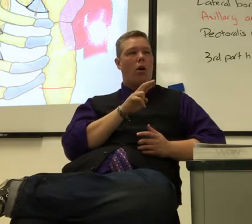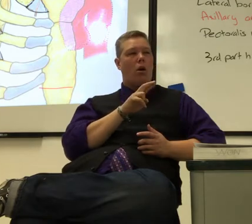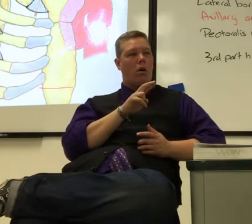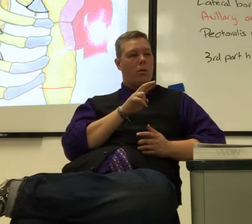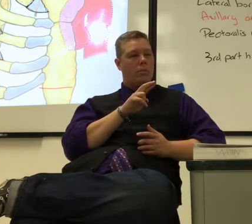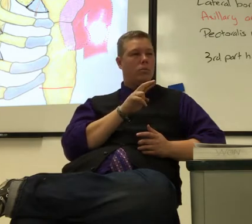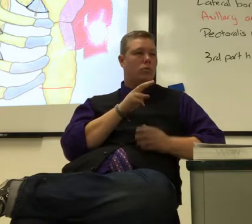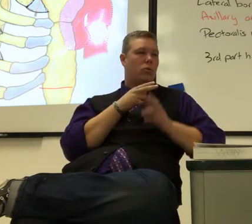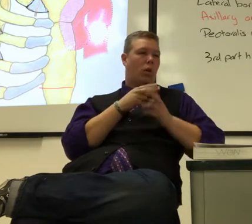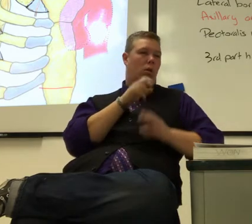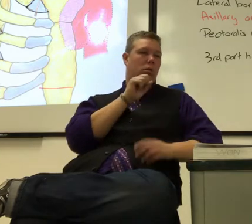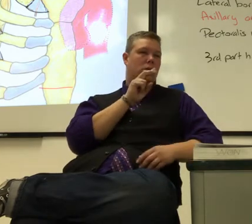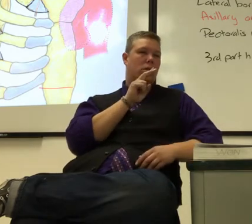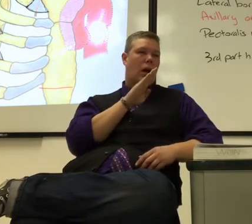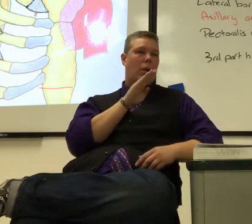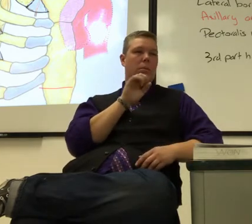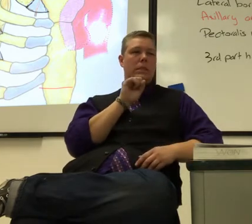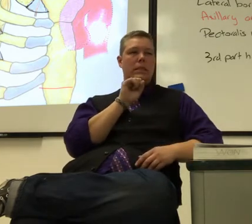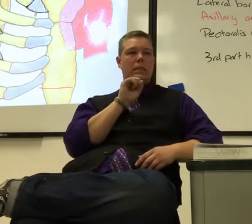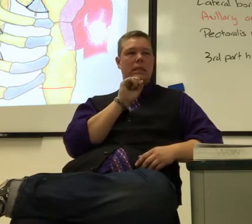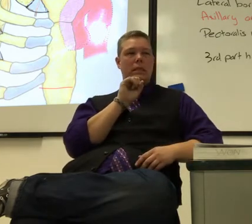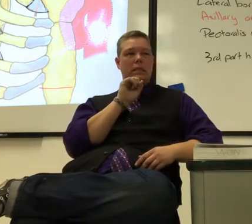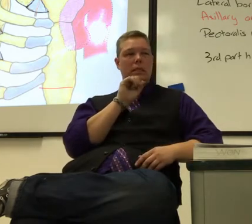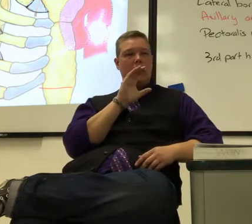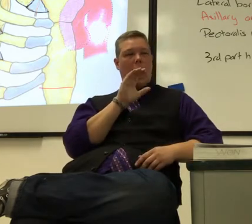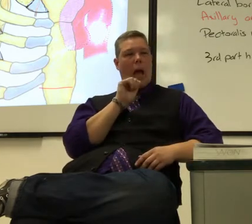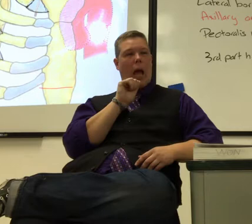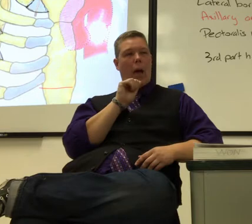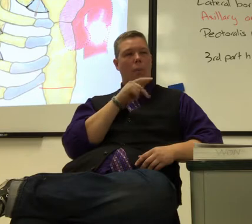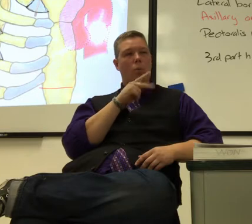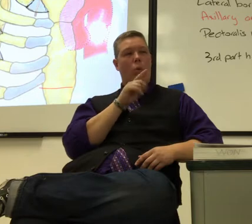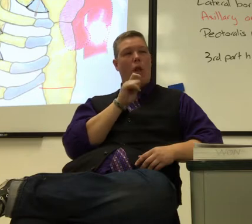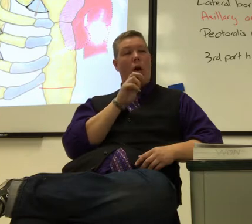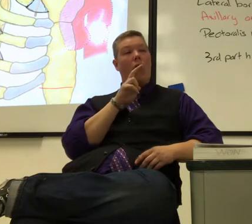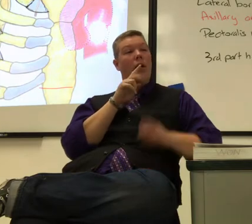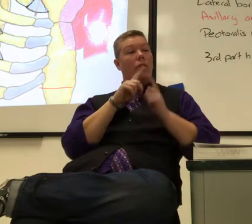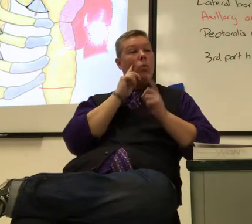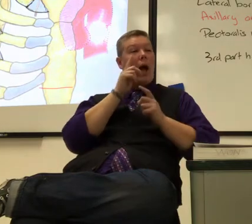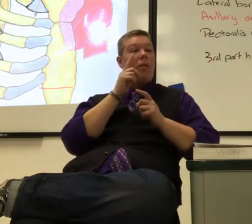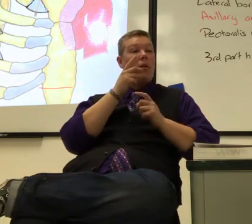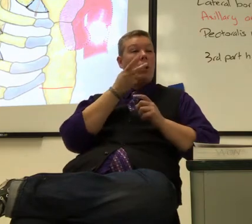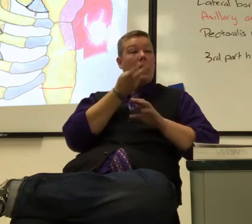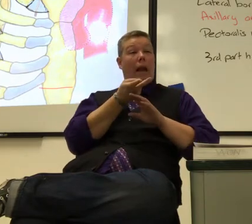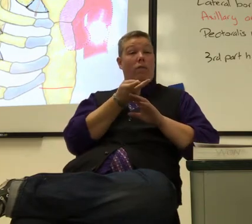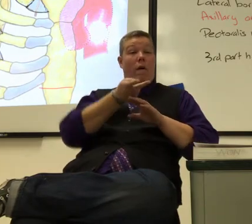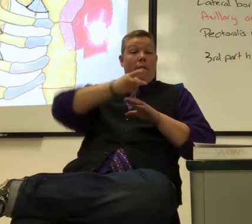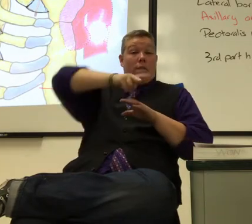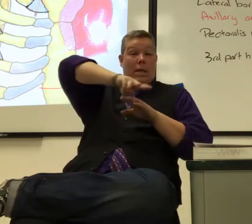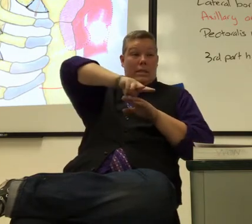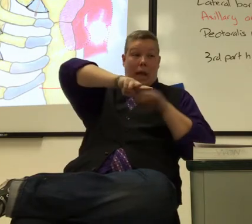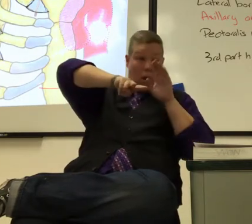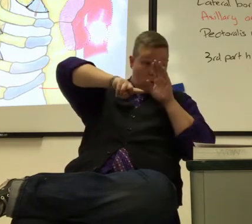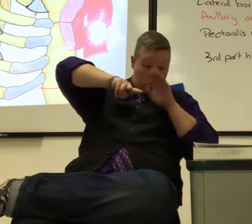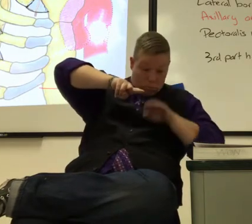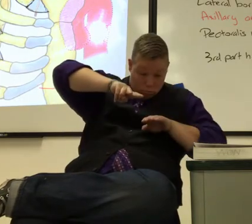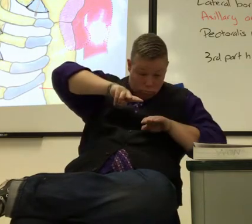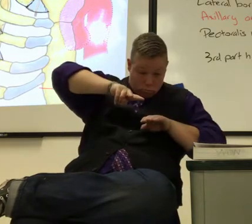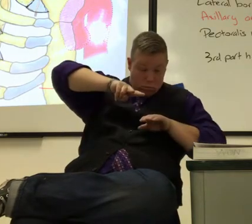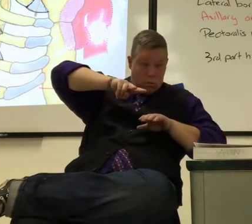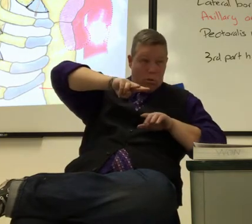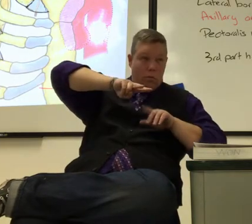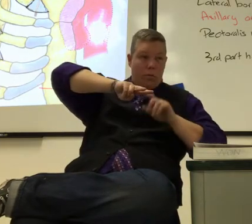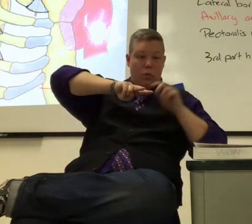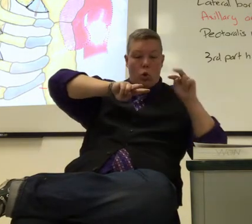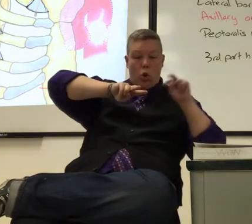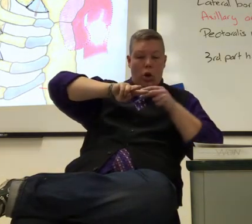subscap because if you have the cadaver lying face down, if you look underneath the scapula, you should find that